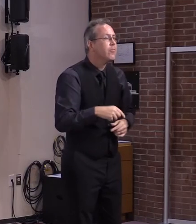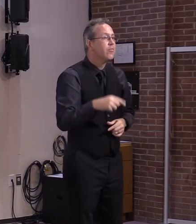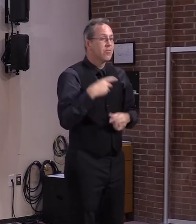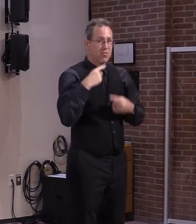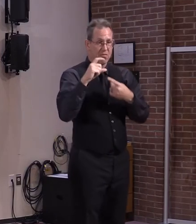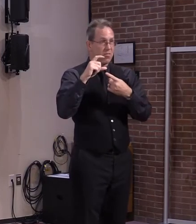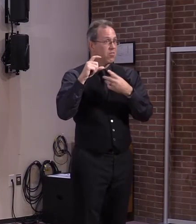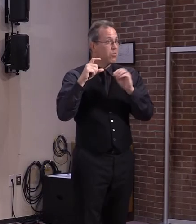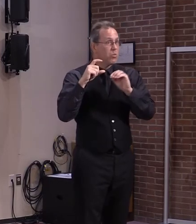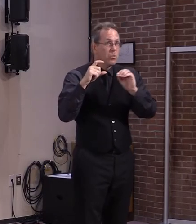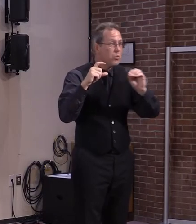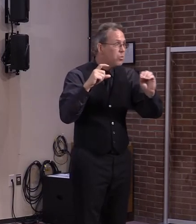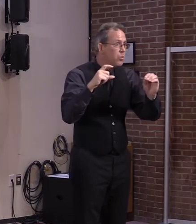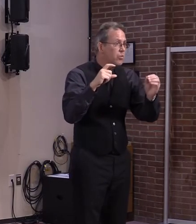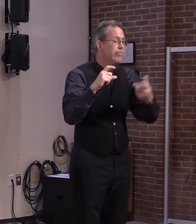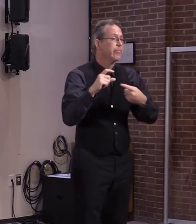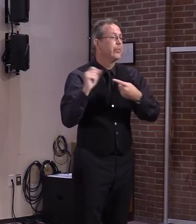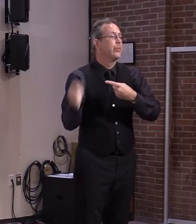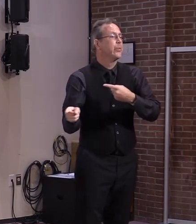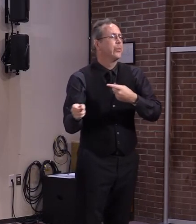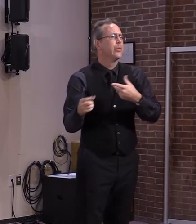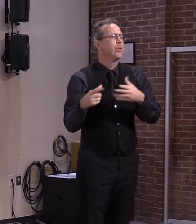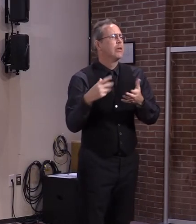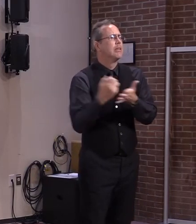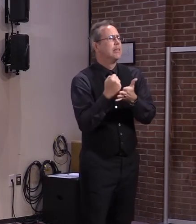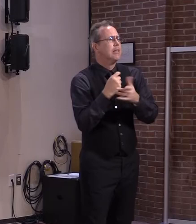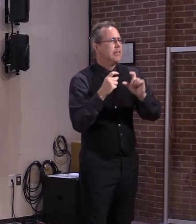that. But we don't track that, I don't think,